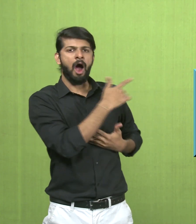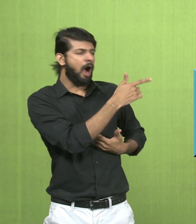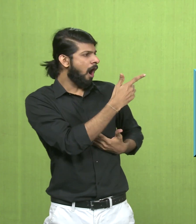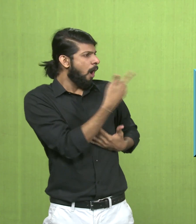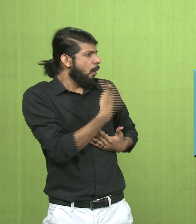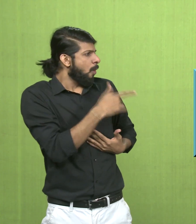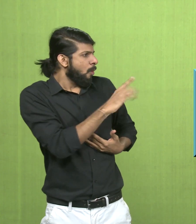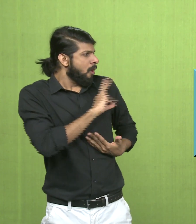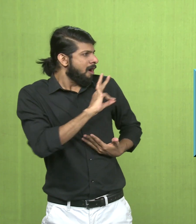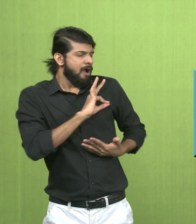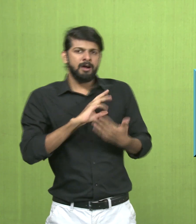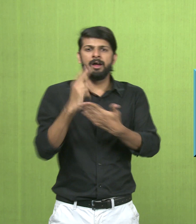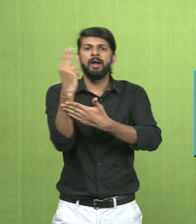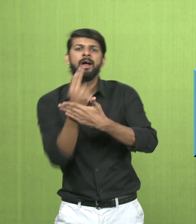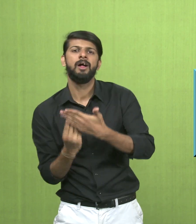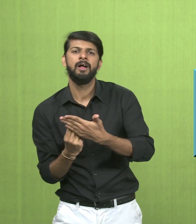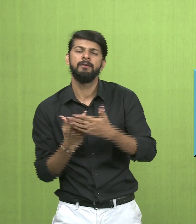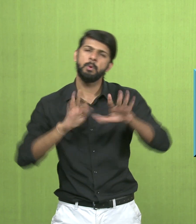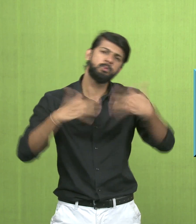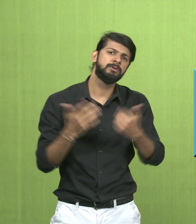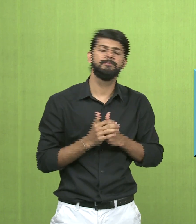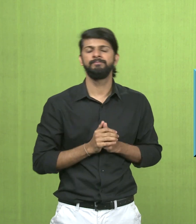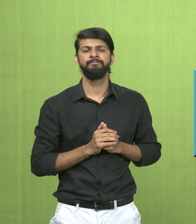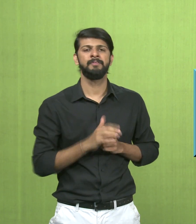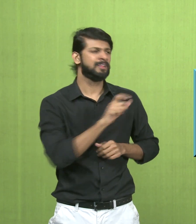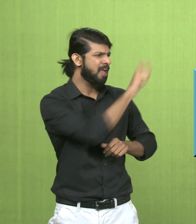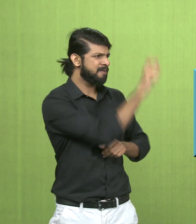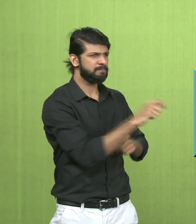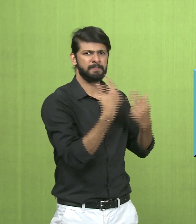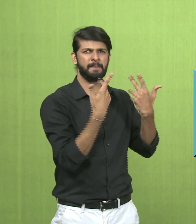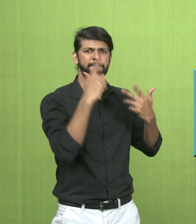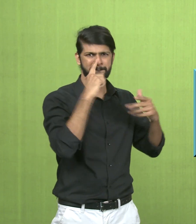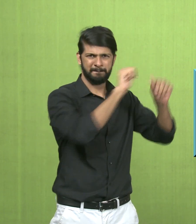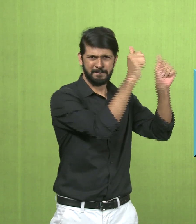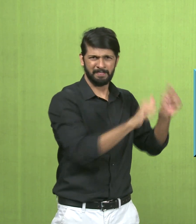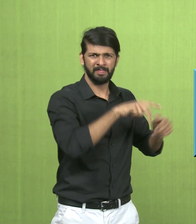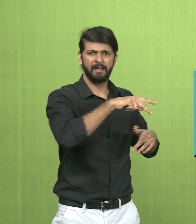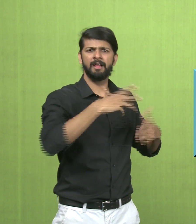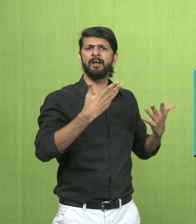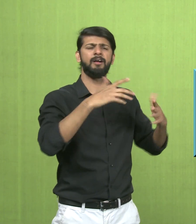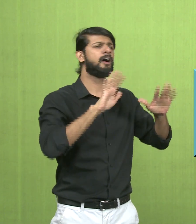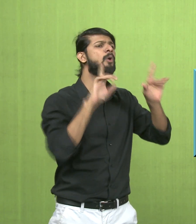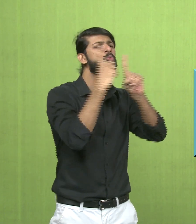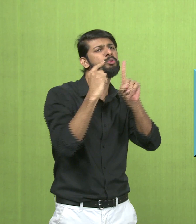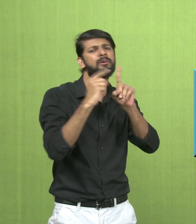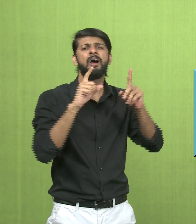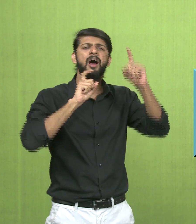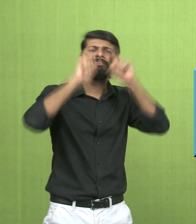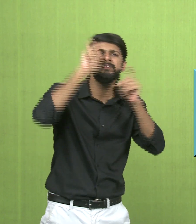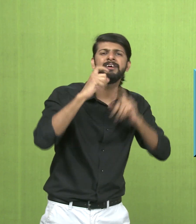is inspired by the beauty and the aura and wants to draw or visually represent this person, so that